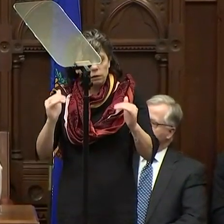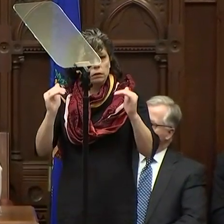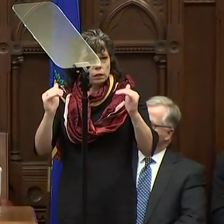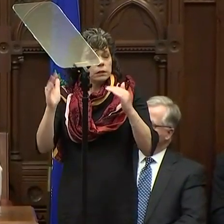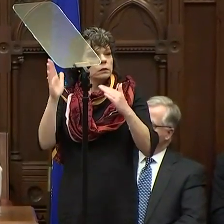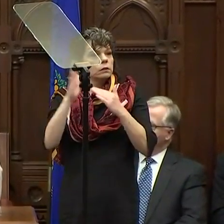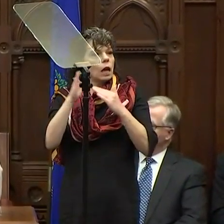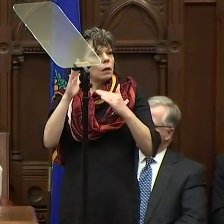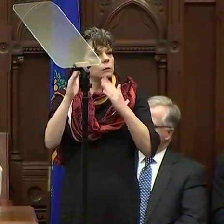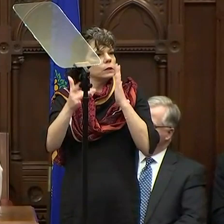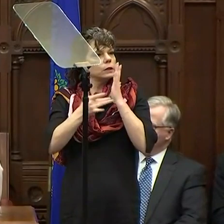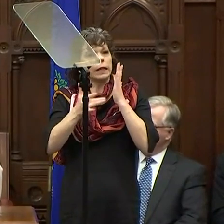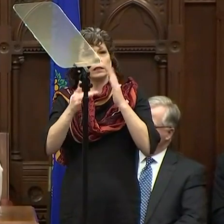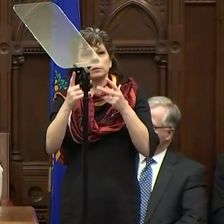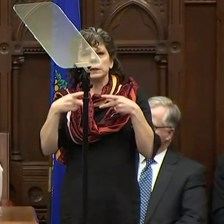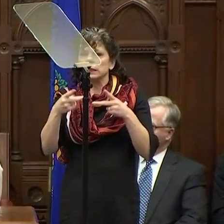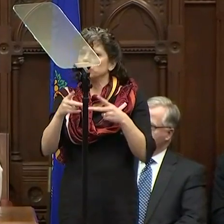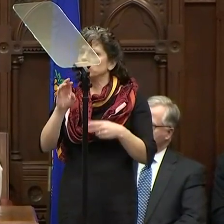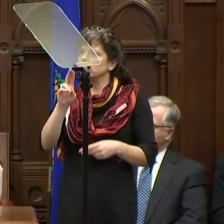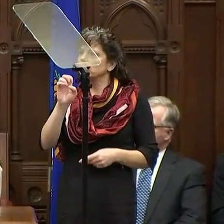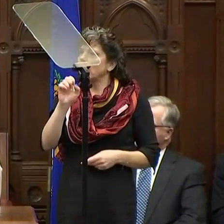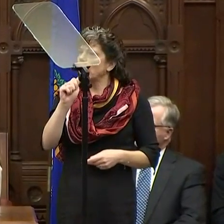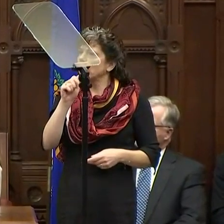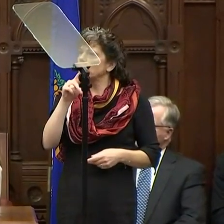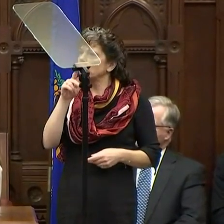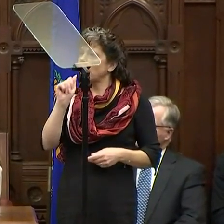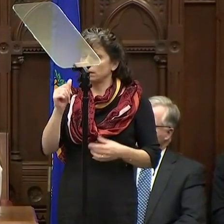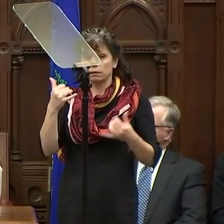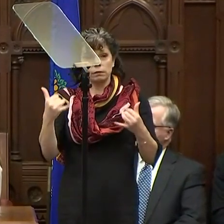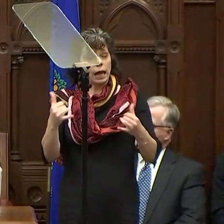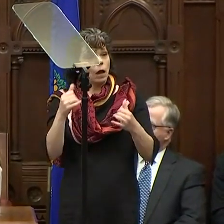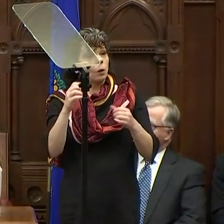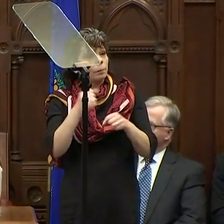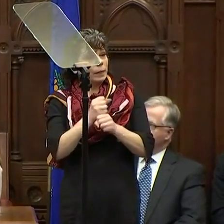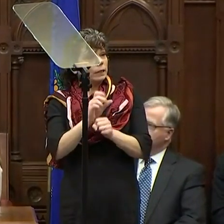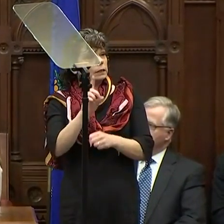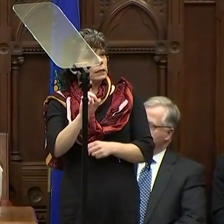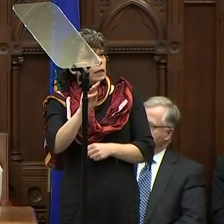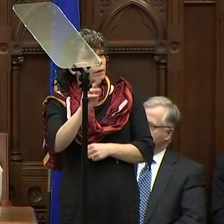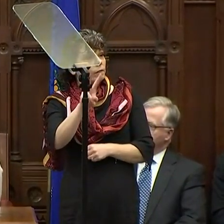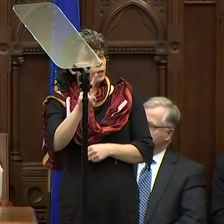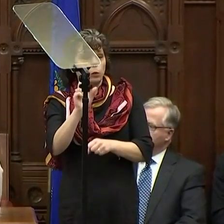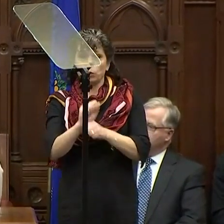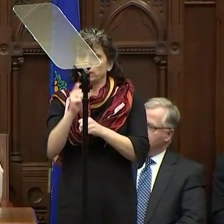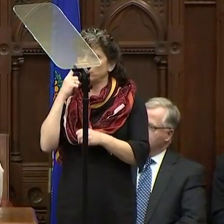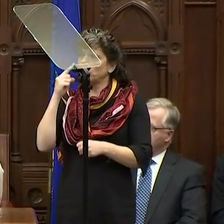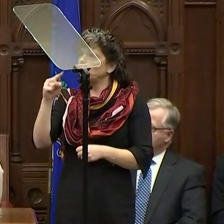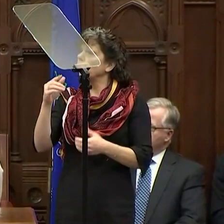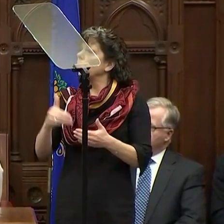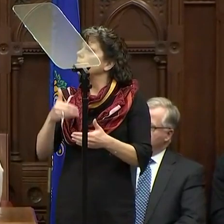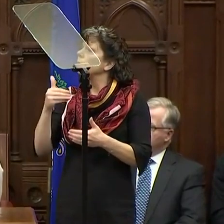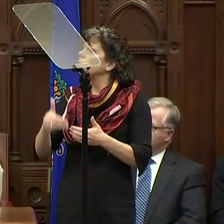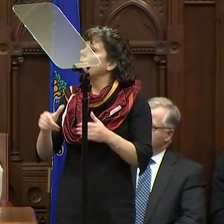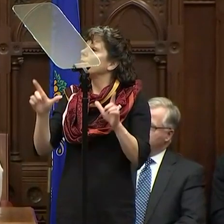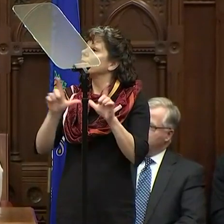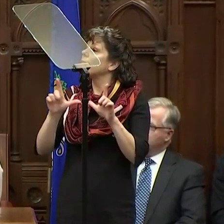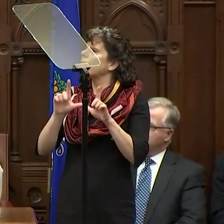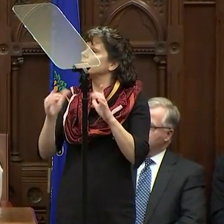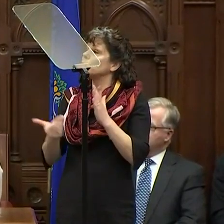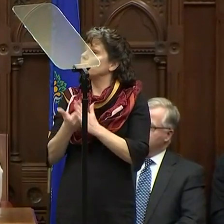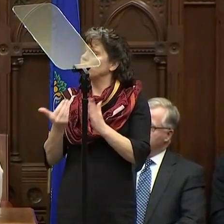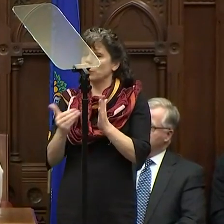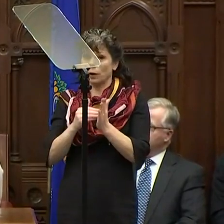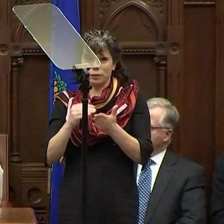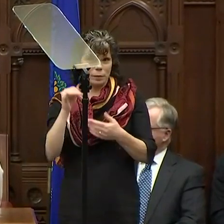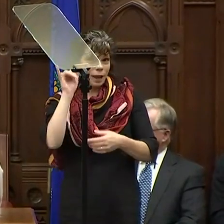at Aetna, and is now making DMV work for you. How about next up, license renewal from our iPhone?